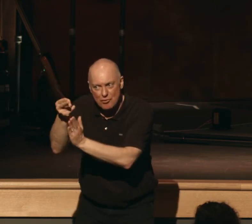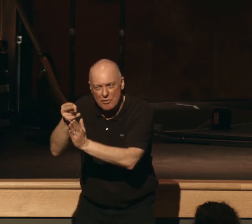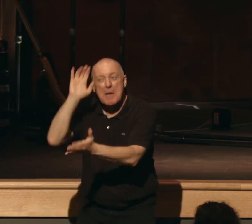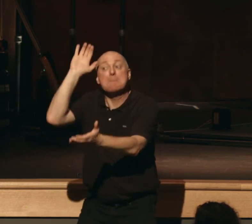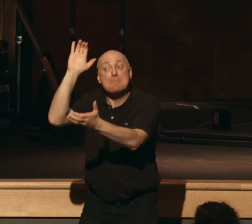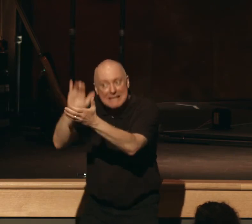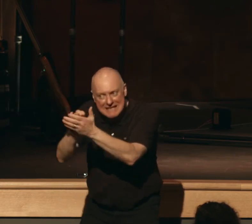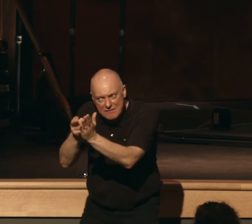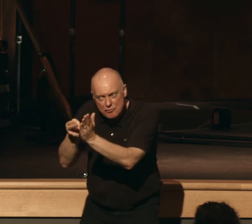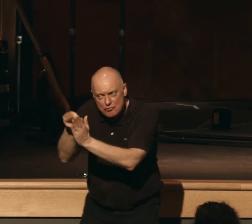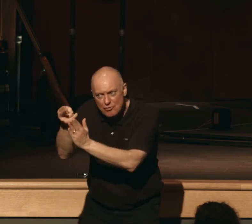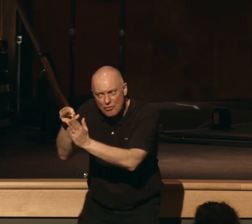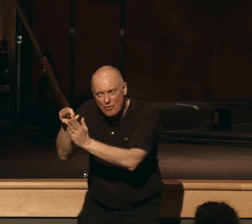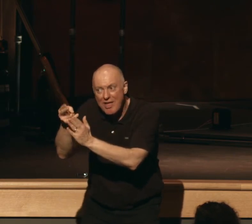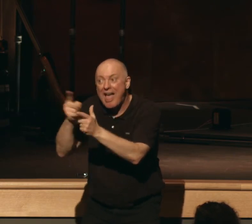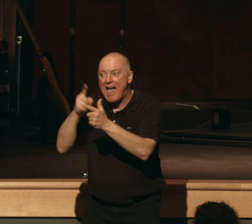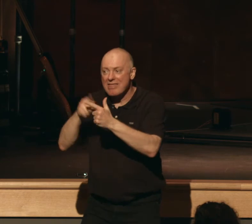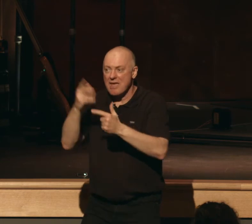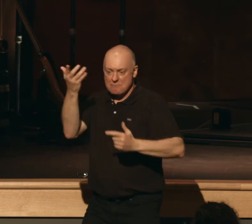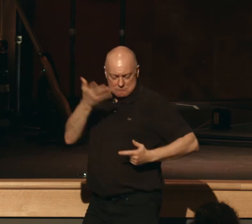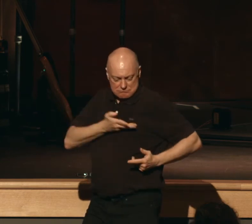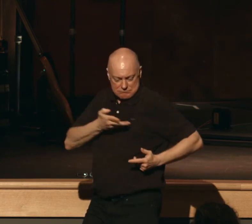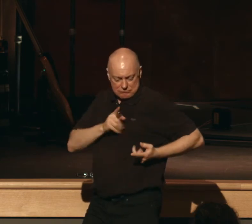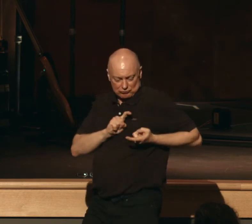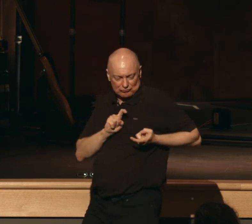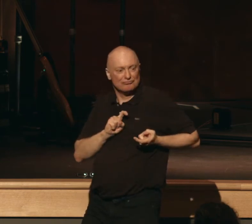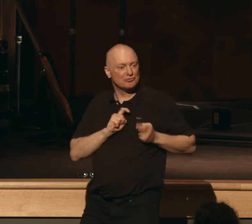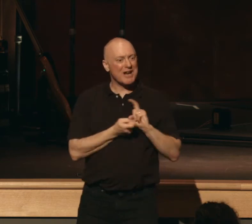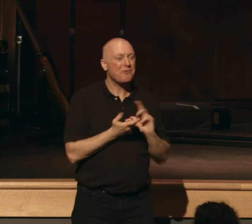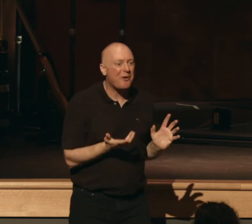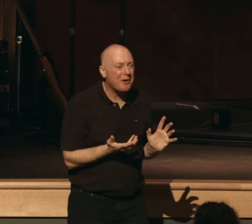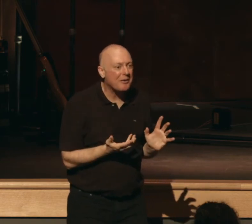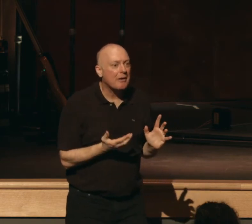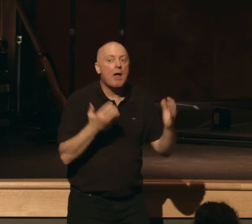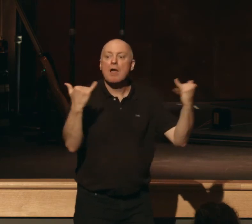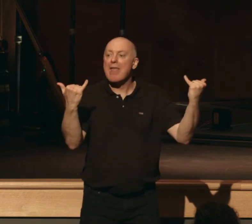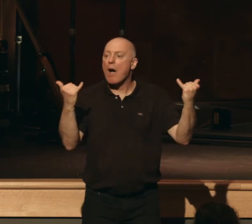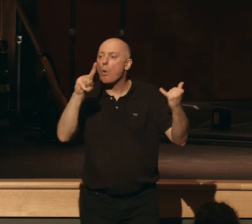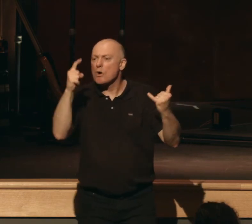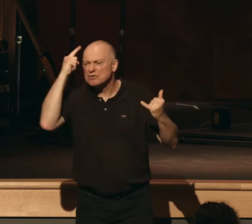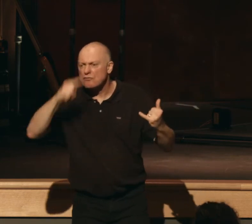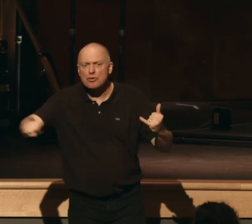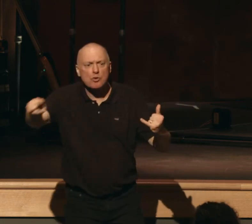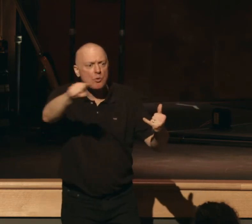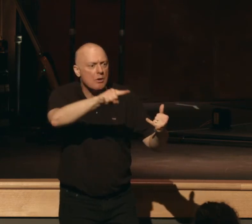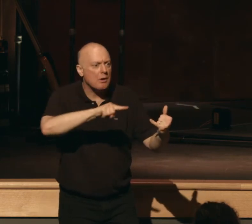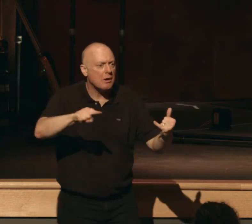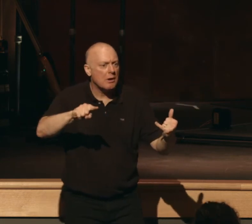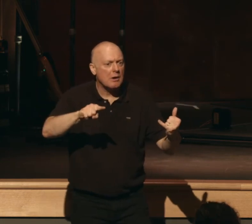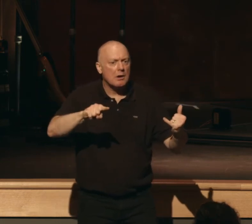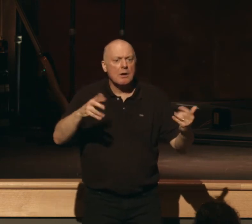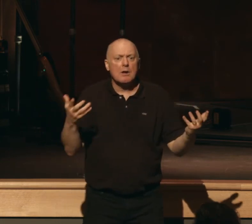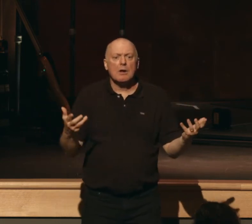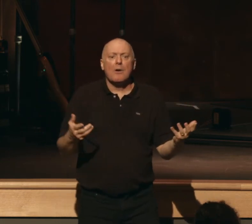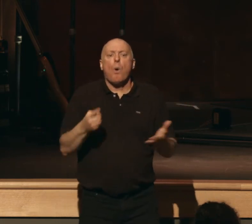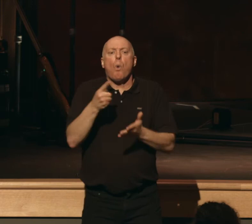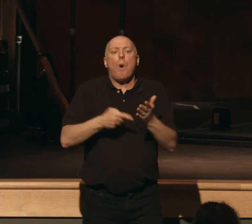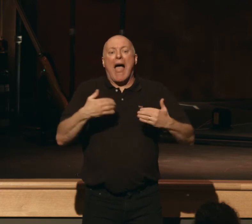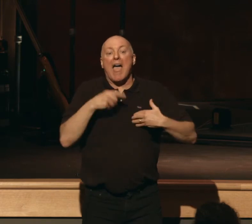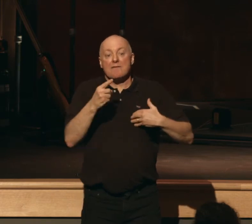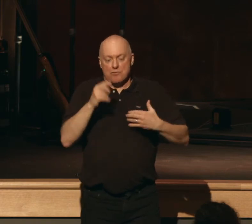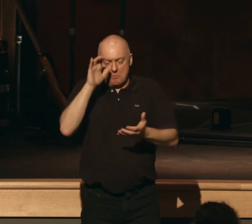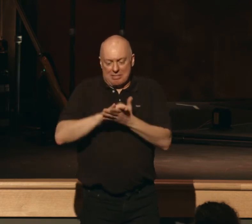Actually believing them and then being transformed. And that's Paul's prayer. So let me ask you, what have you been